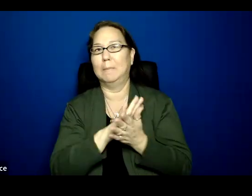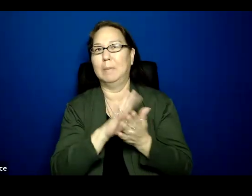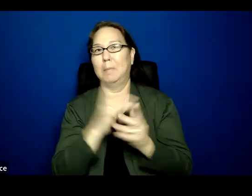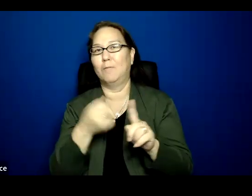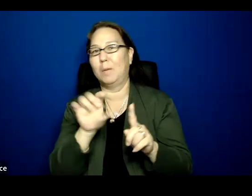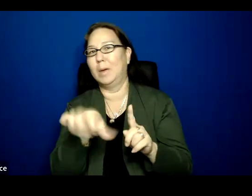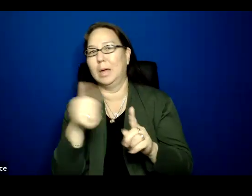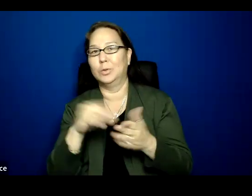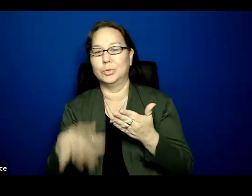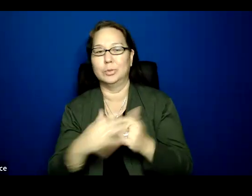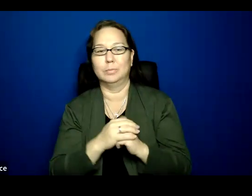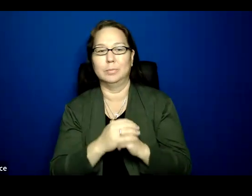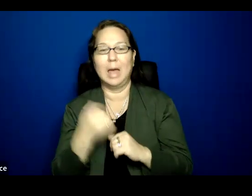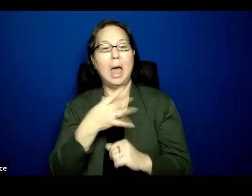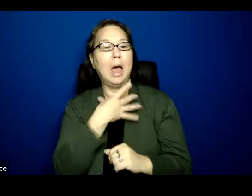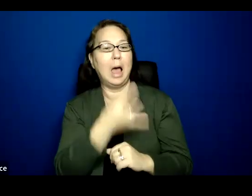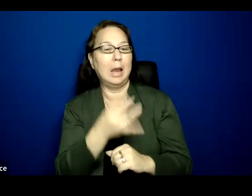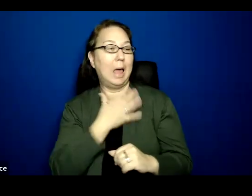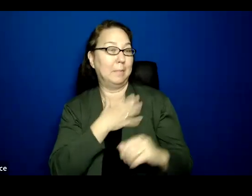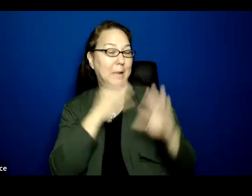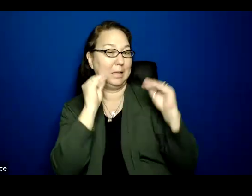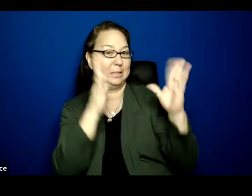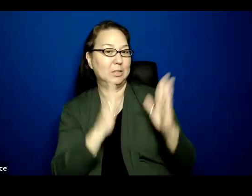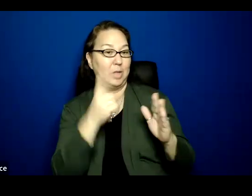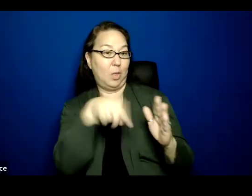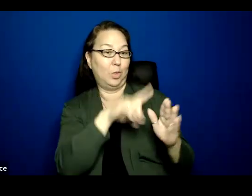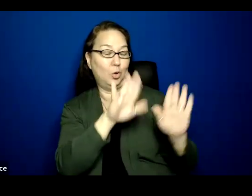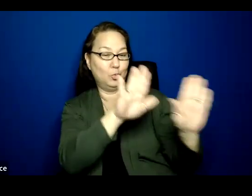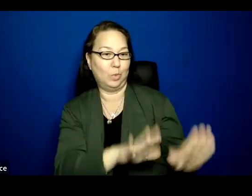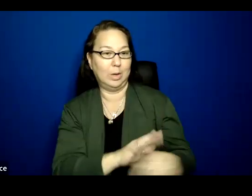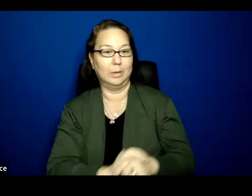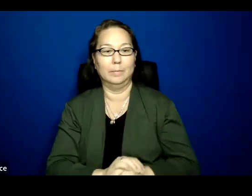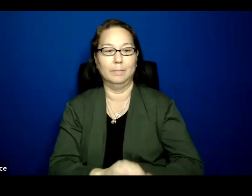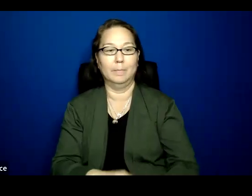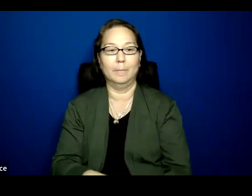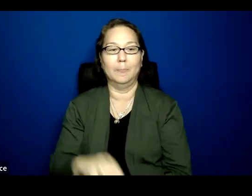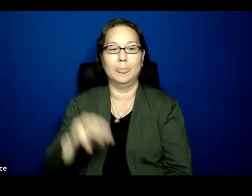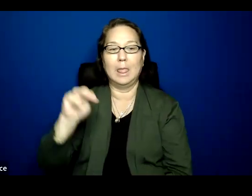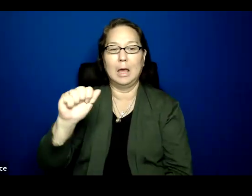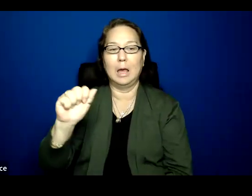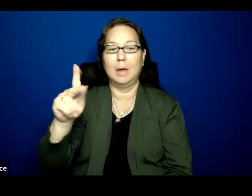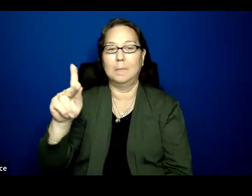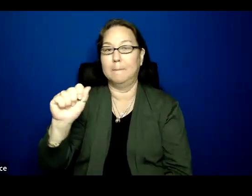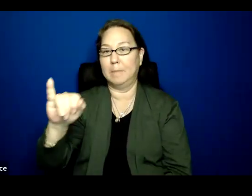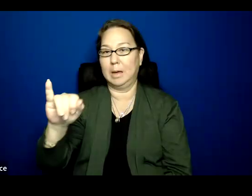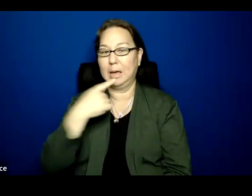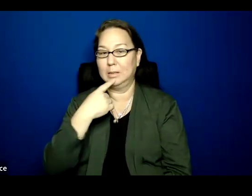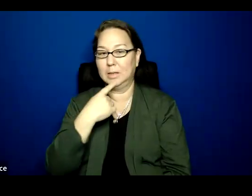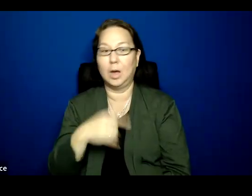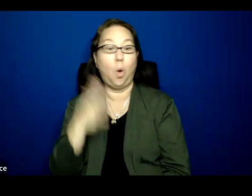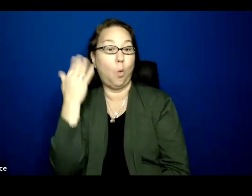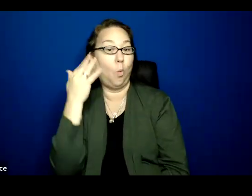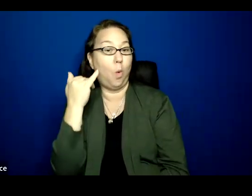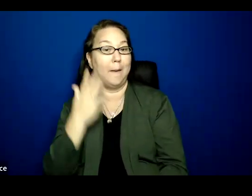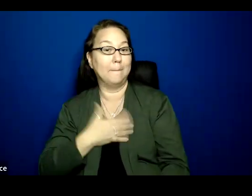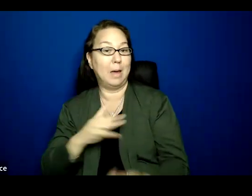like my teachers because they're great." Makai said, the reason why my friends at Cash are important to me